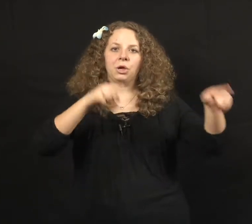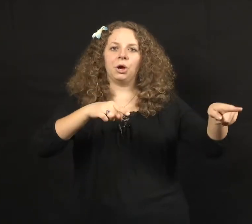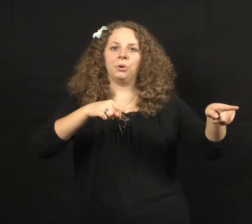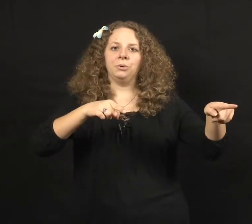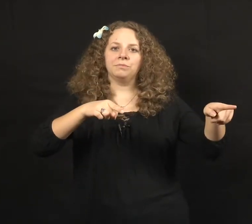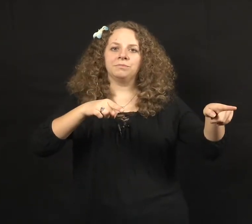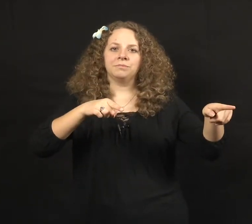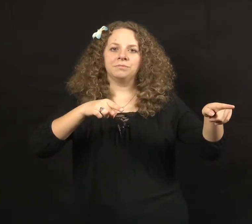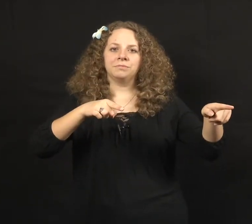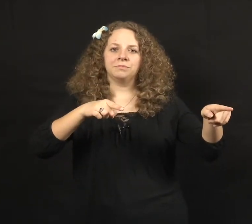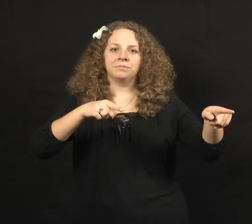Go.